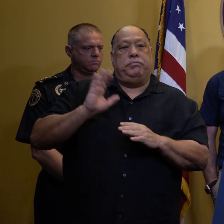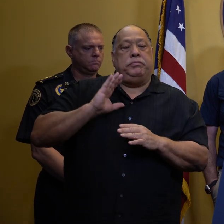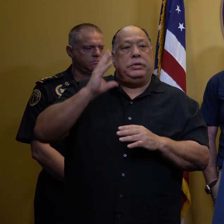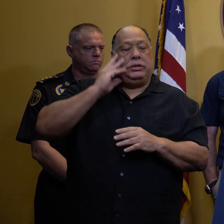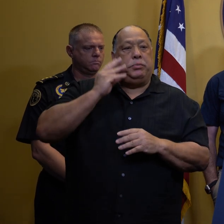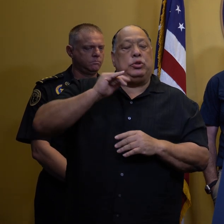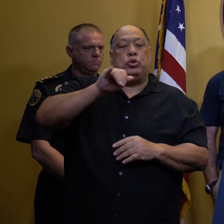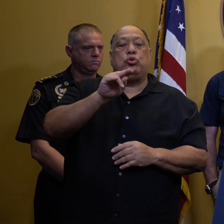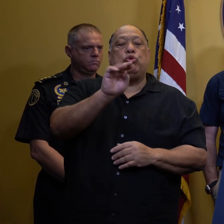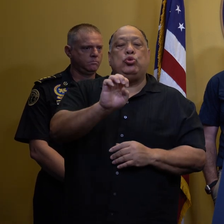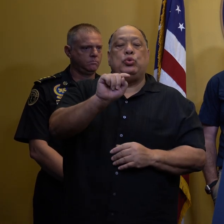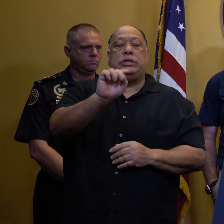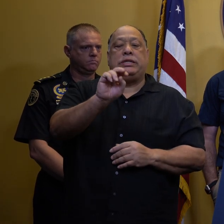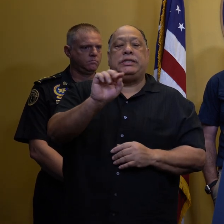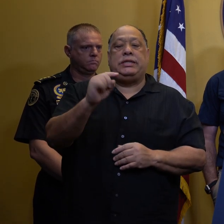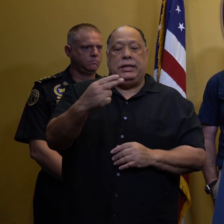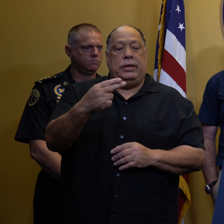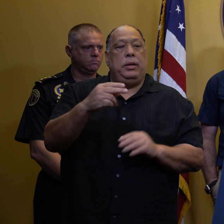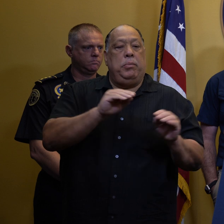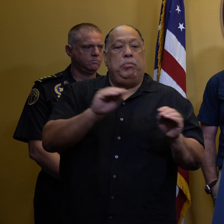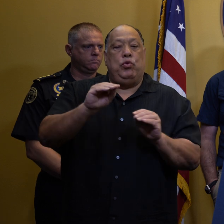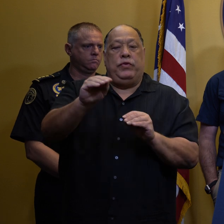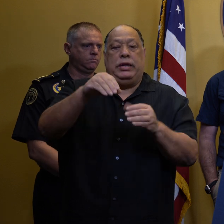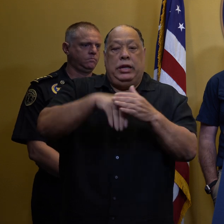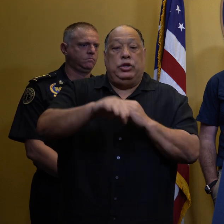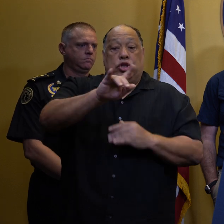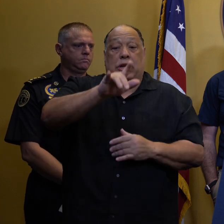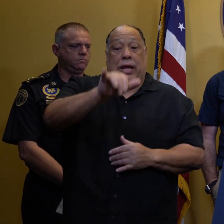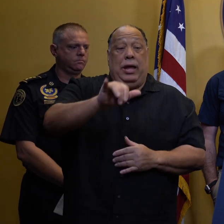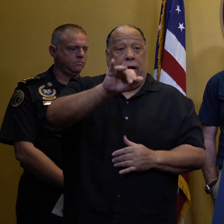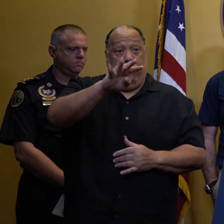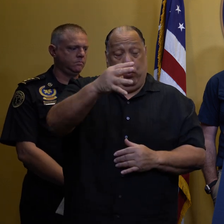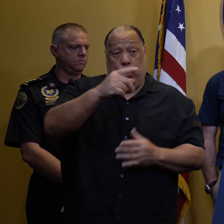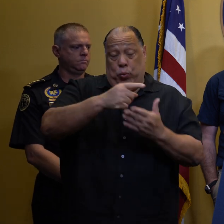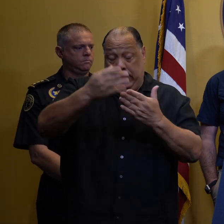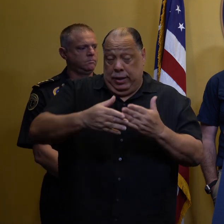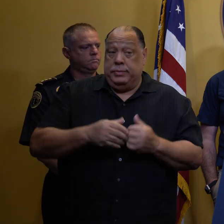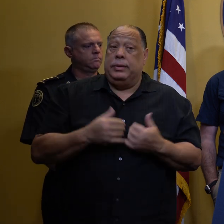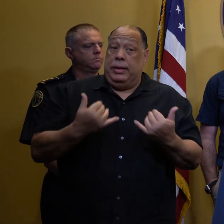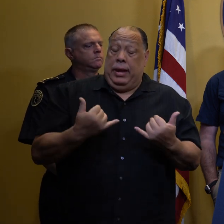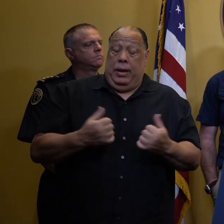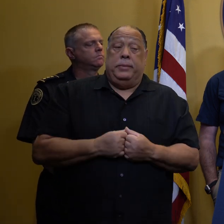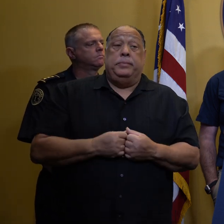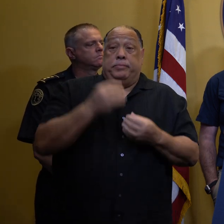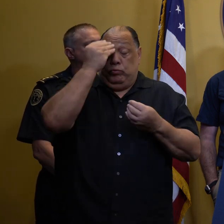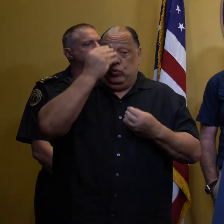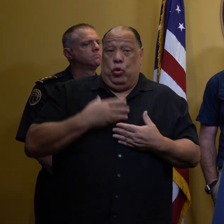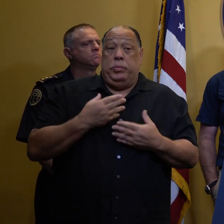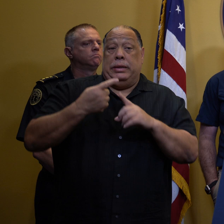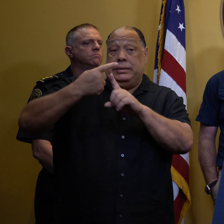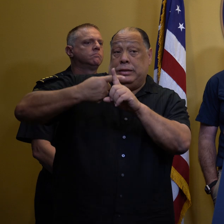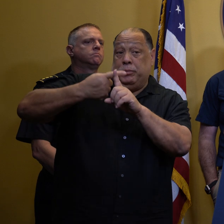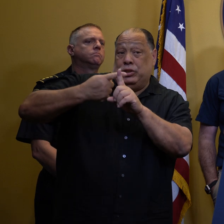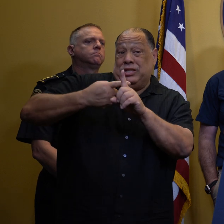experience Juneteenth, but that is moving forward into the 4th of July weekend. So I'm told that we'll have